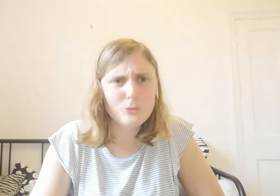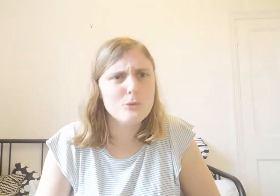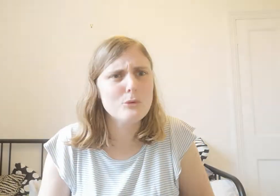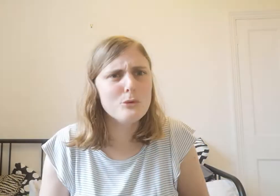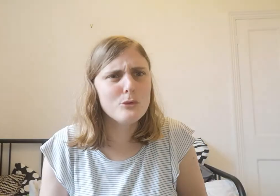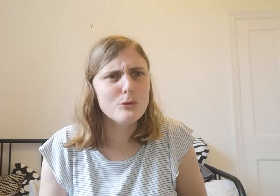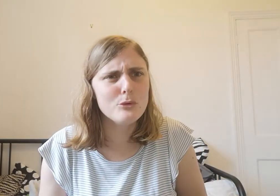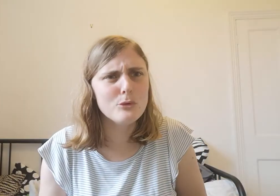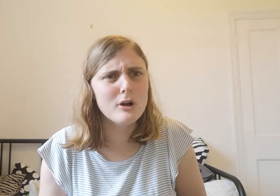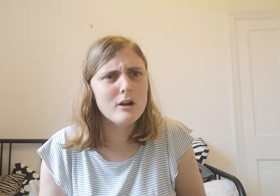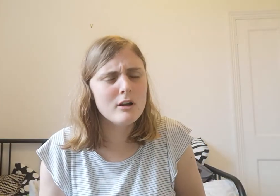Moo.